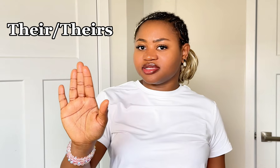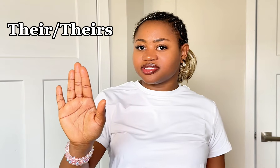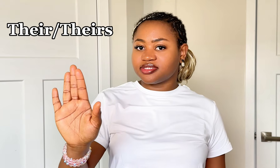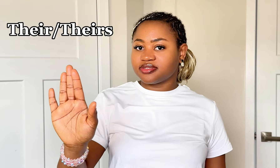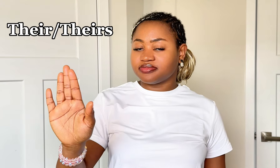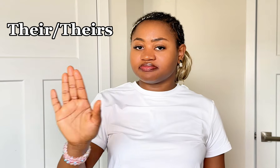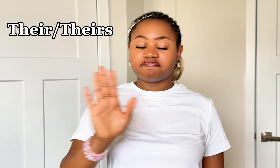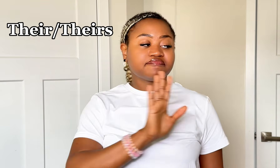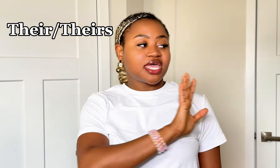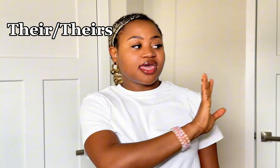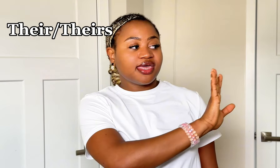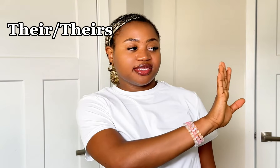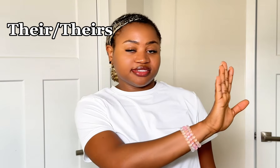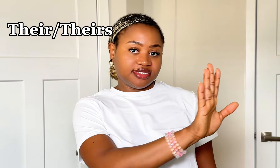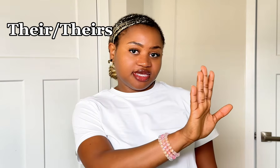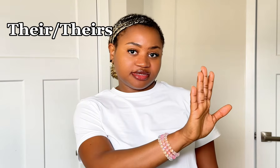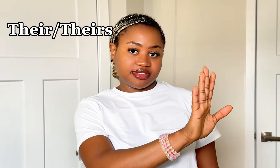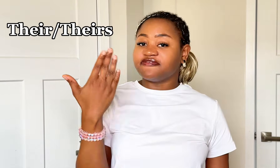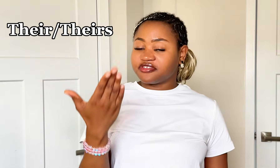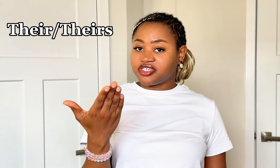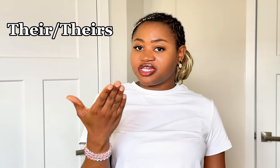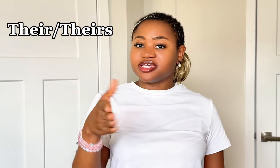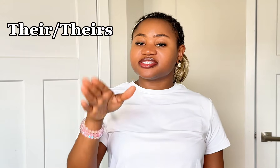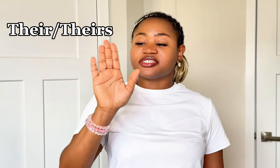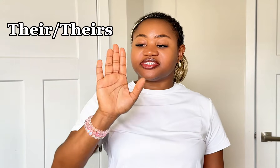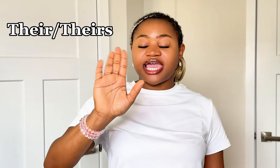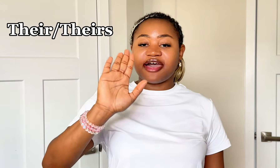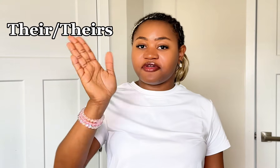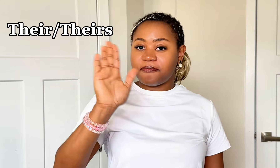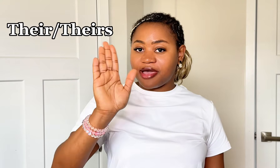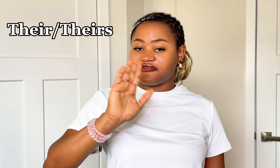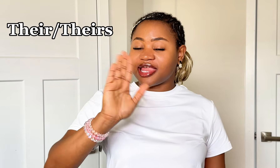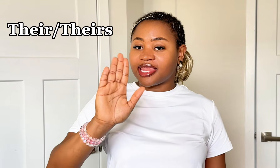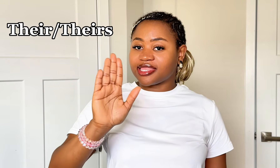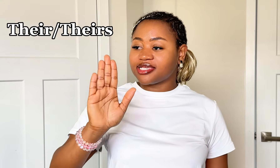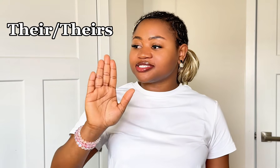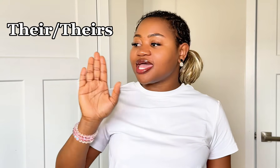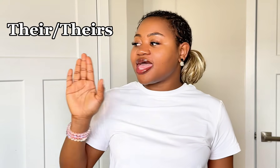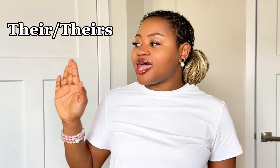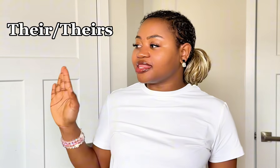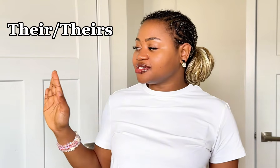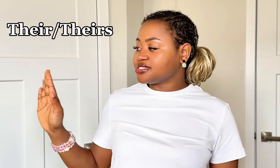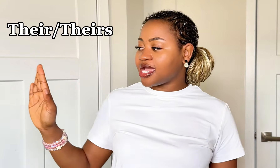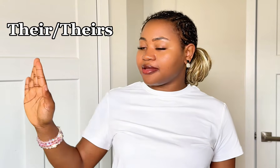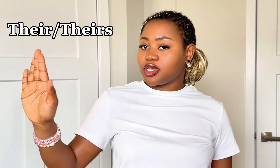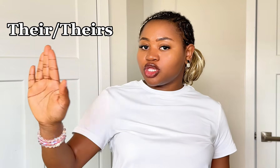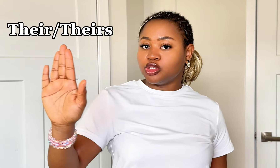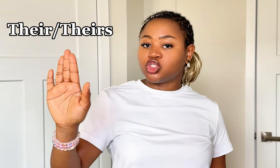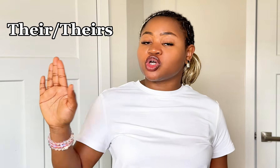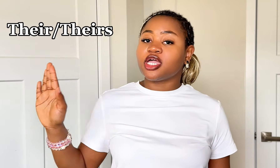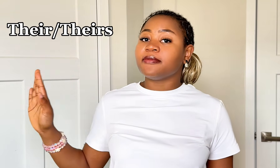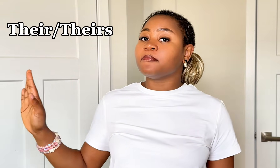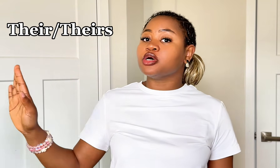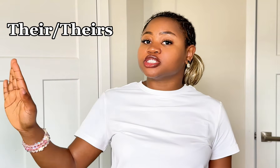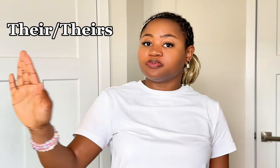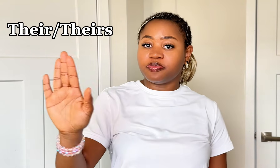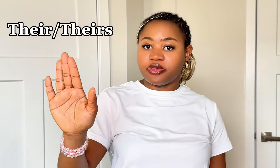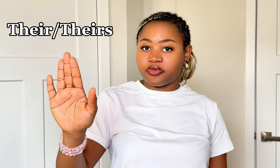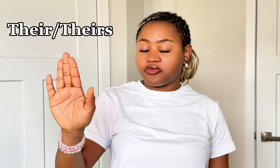Theirs. Theirs. So for theirs, you still have your palm flat like this, and this time you're showing multiple people,